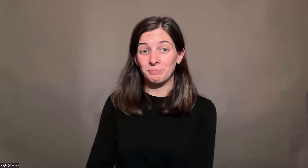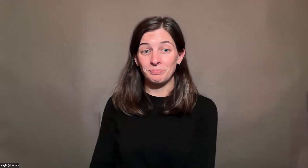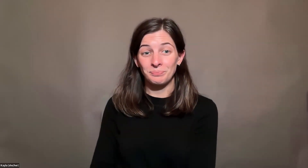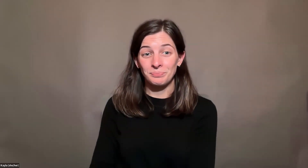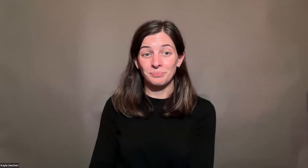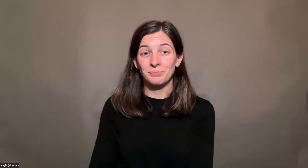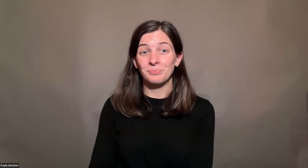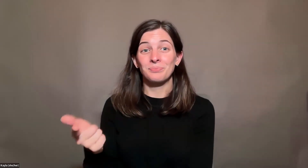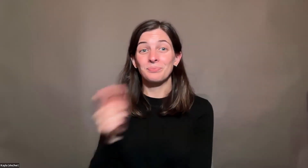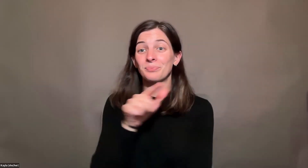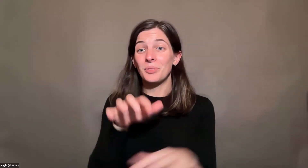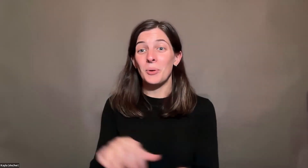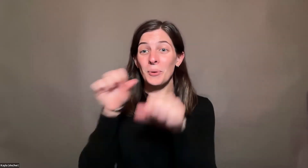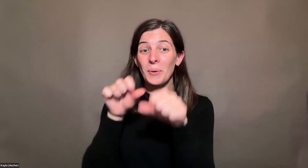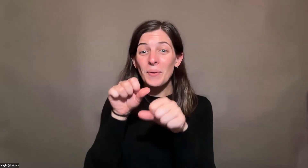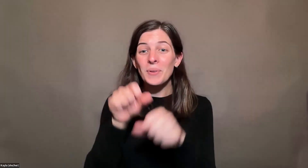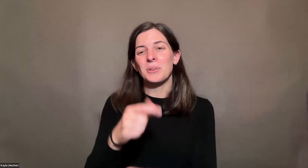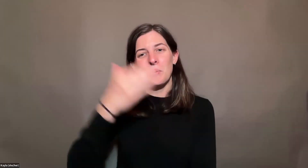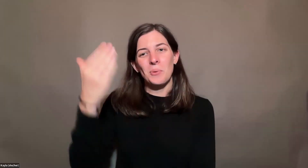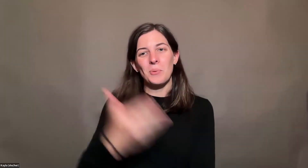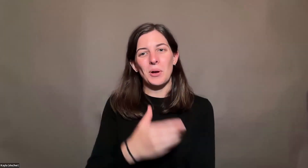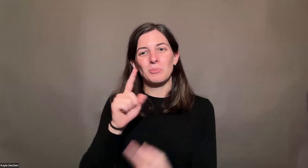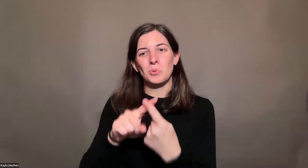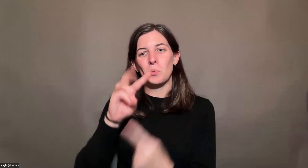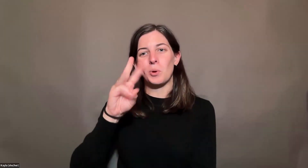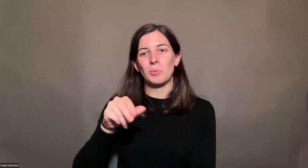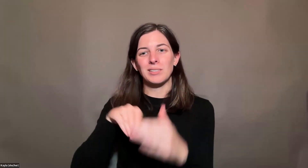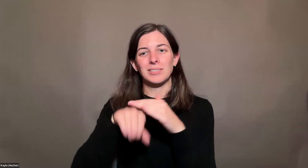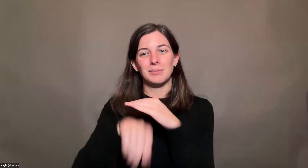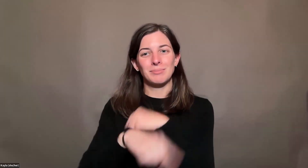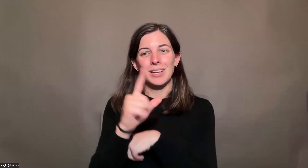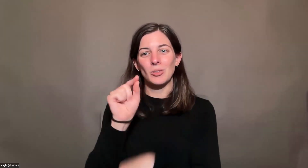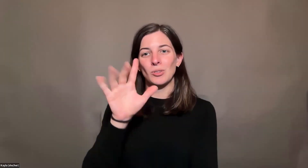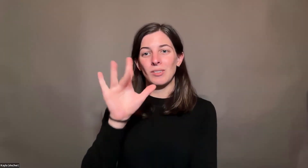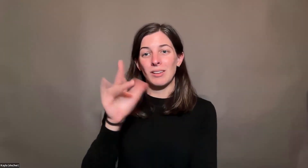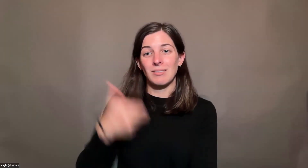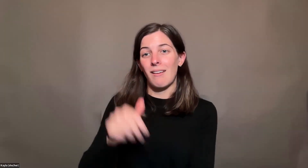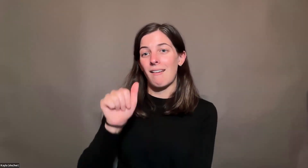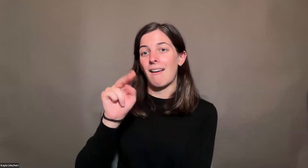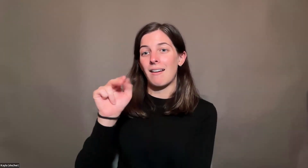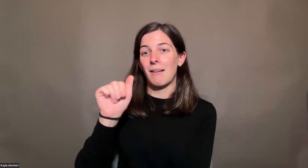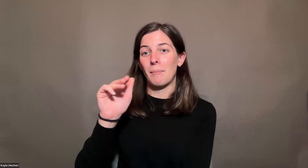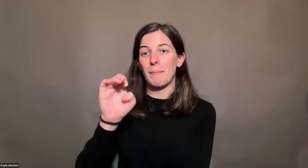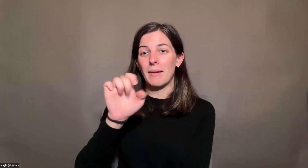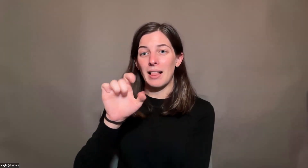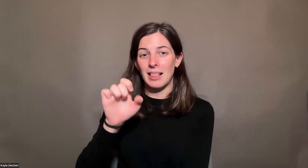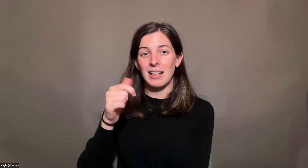Welcome to WordPress Accessibility Day 2025. My name is Annabelle Drum and I'm a knitwear designer with